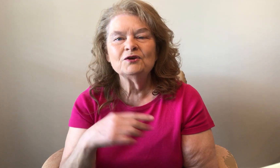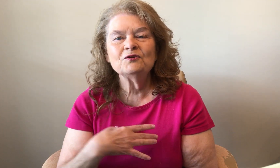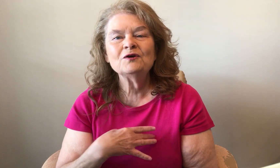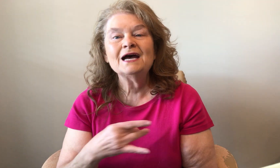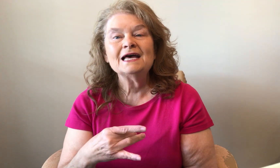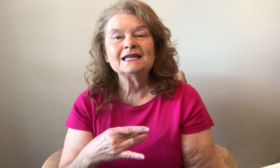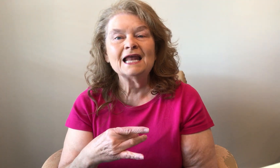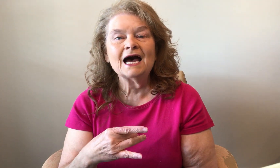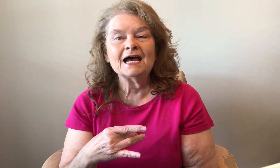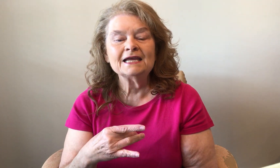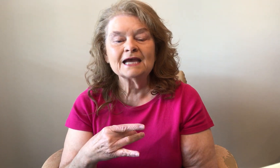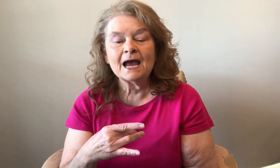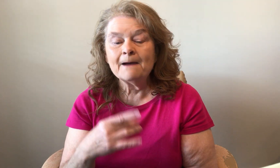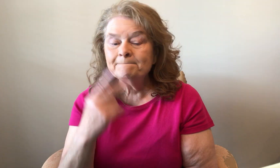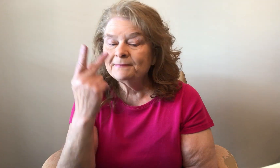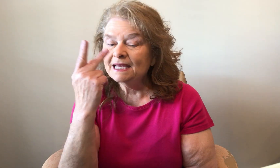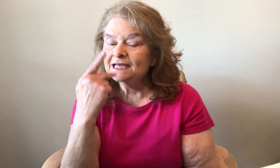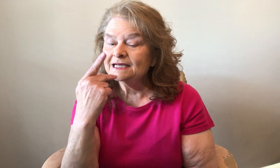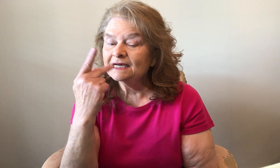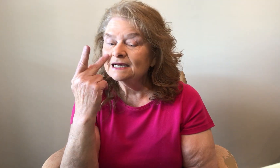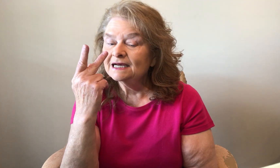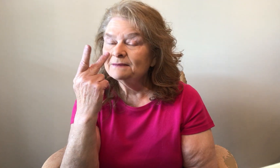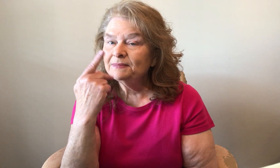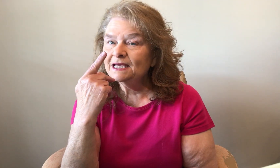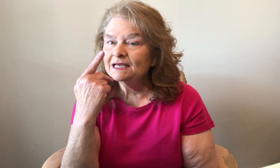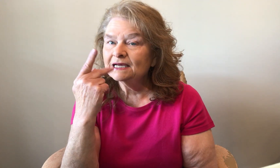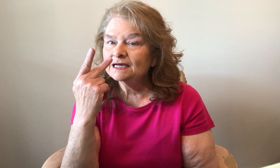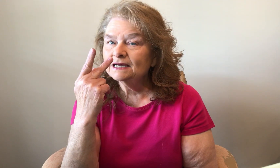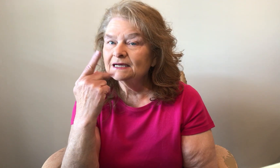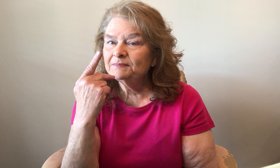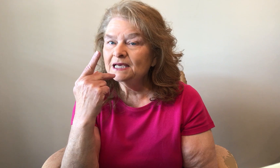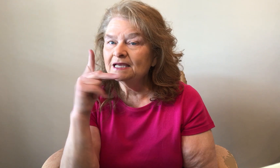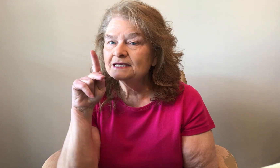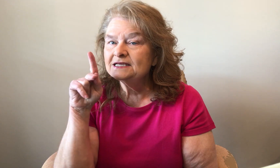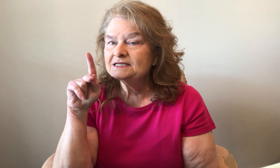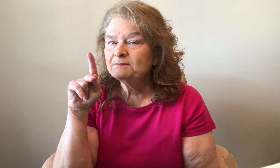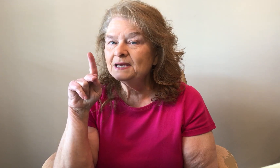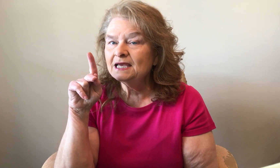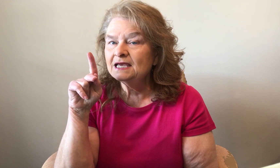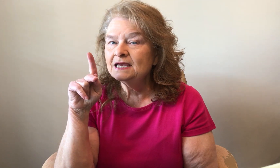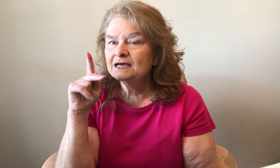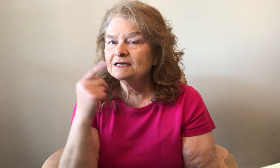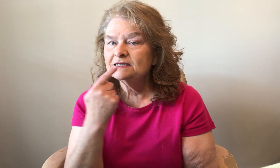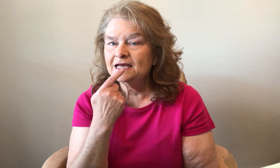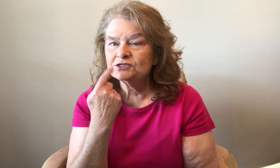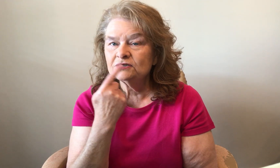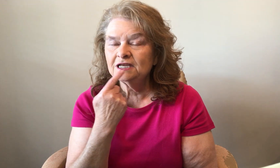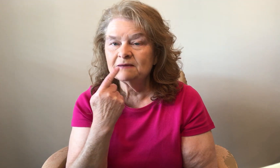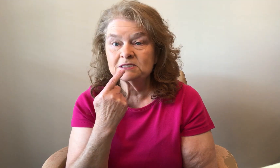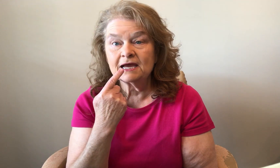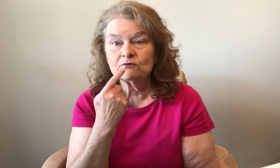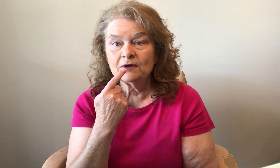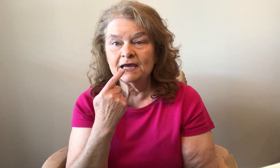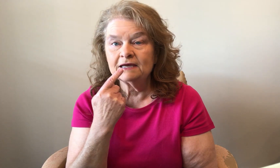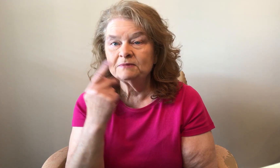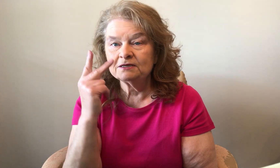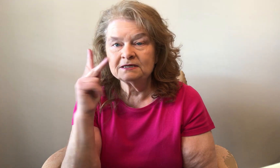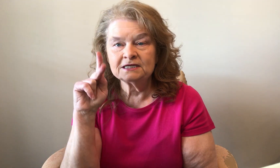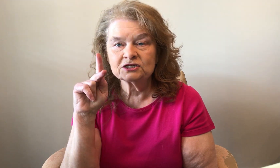you like pink? Pink is the P at your lips, like red, but initialize